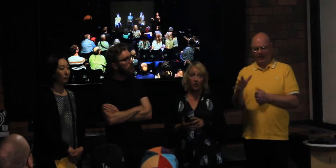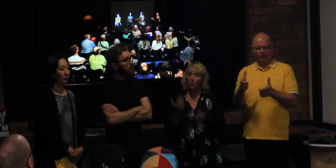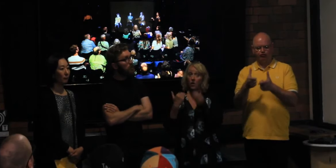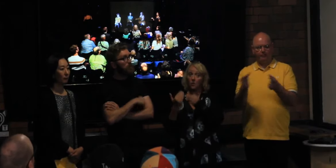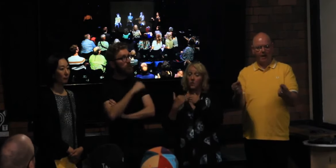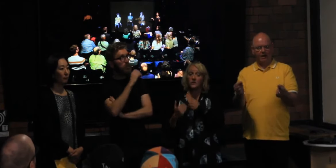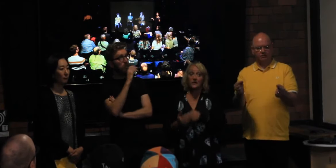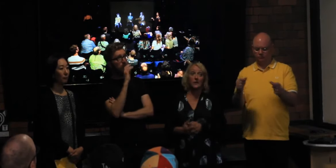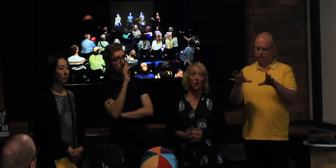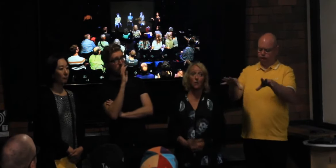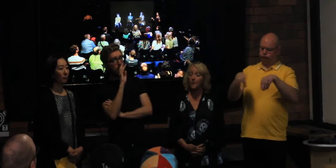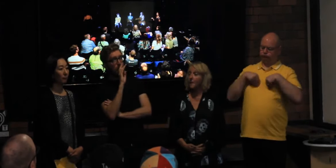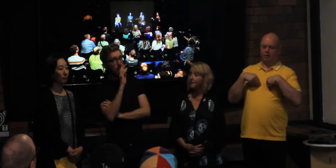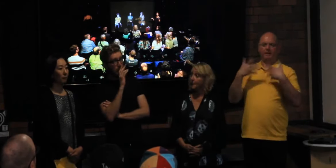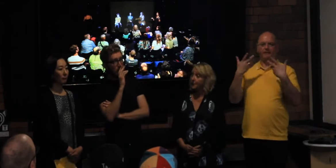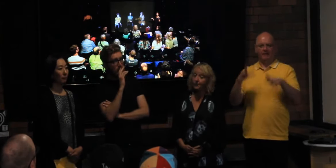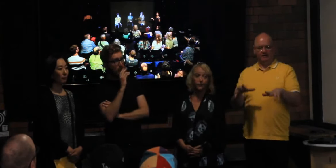in all those years ago.